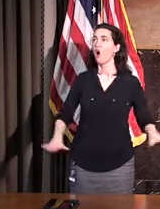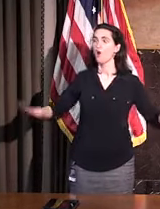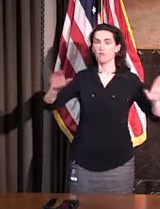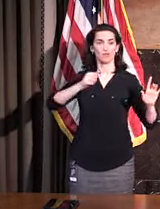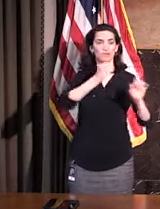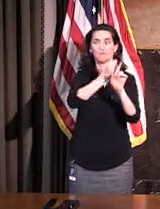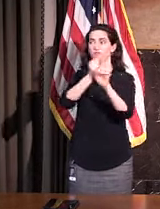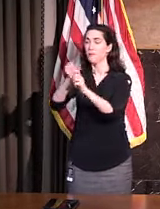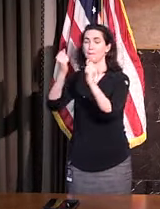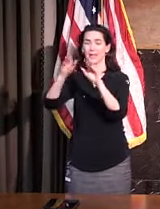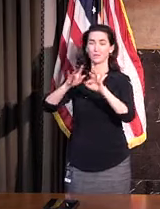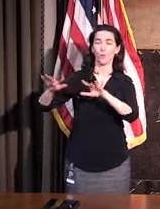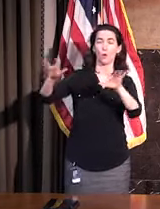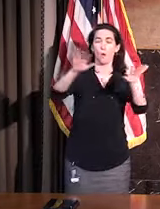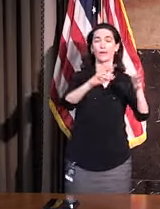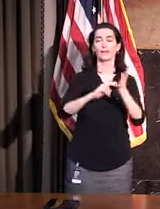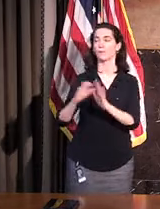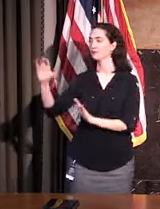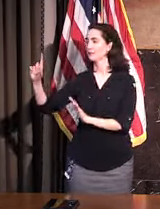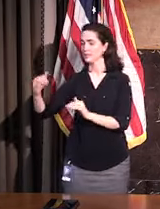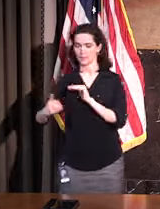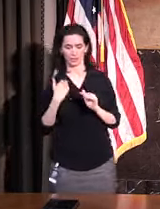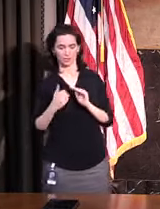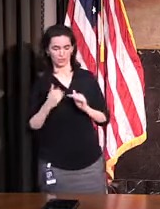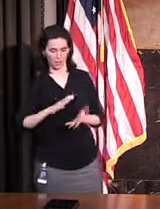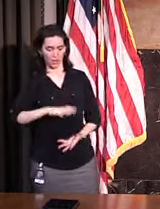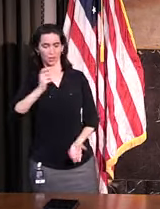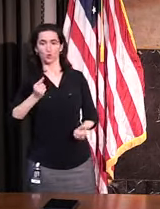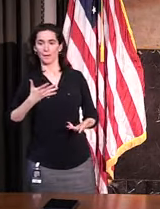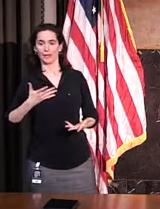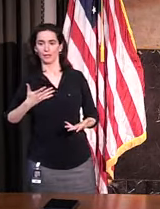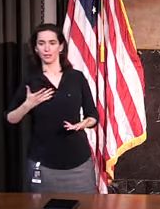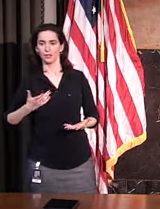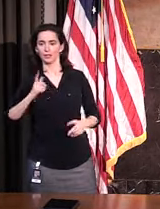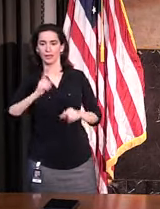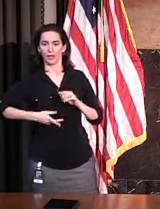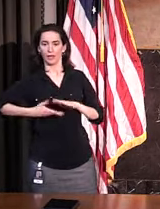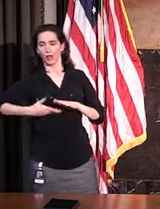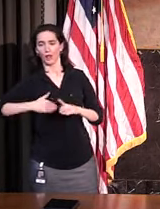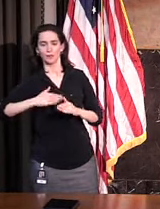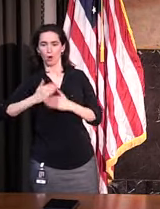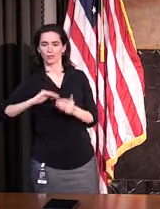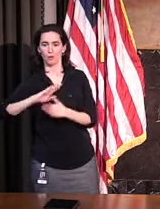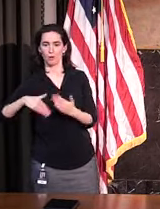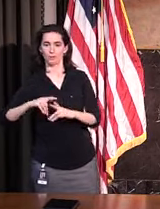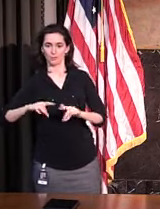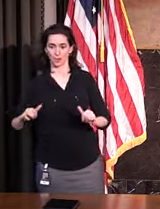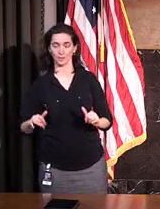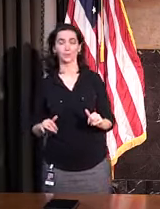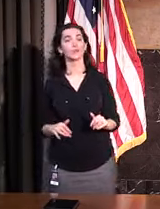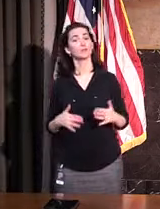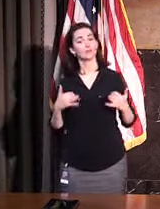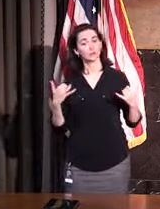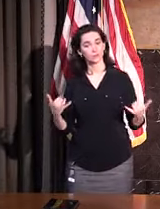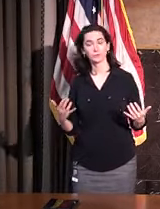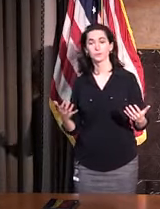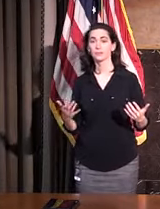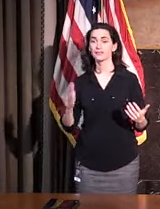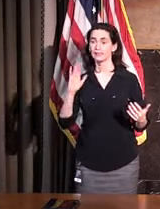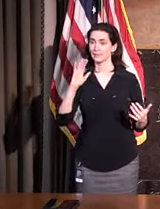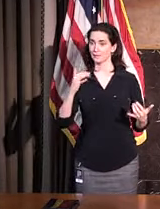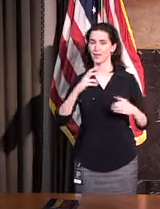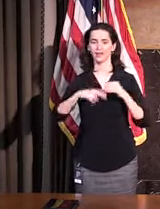little bit of a backlog by then. There's been some data out nationally to suggest that about 20